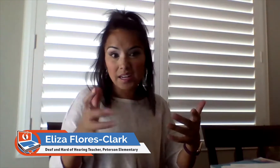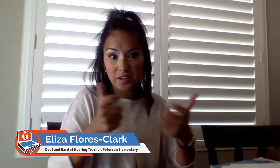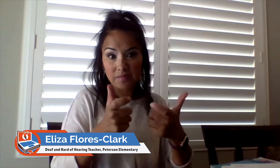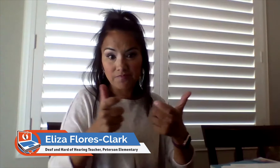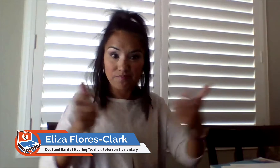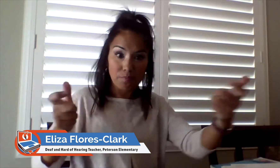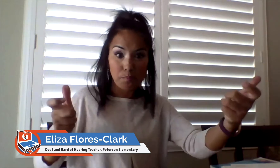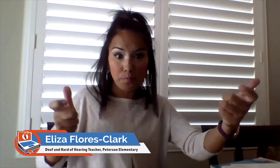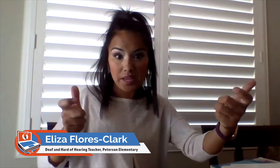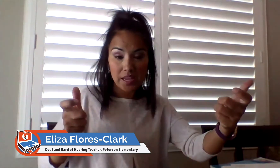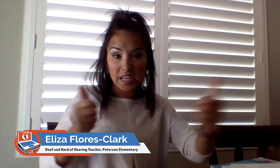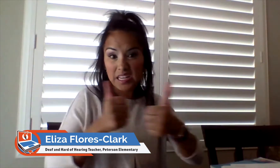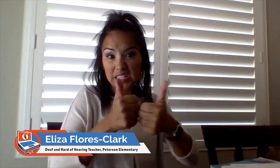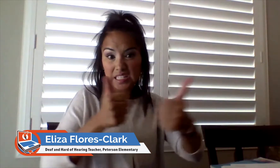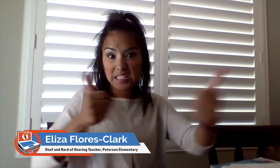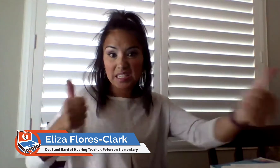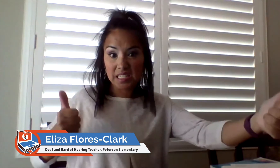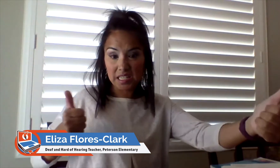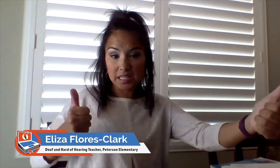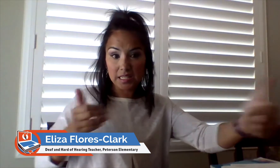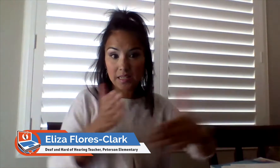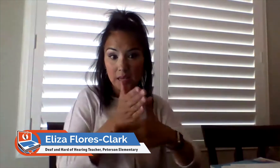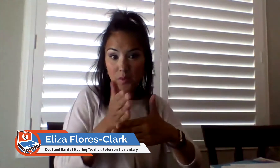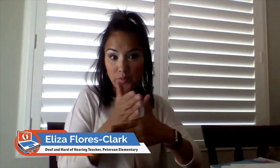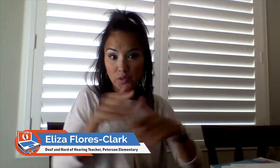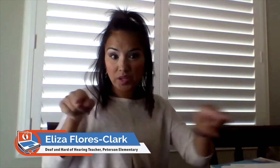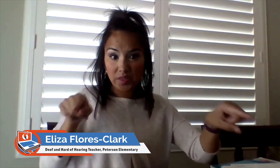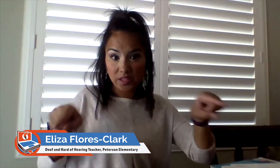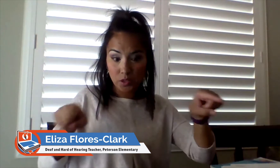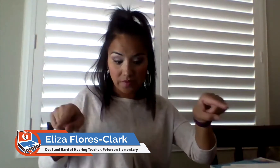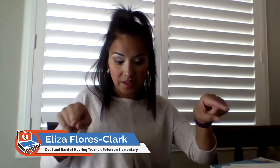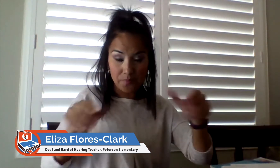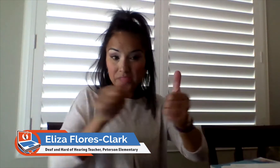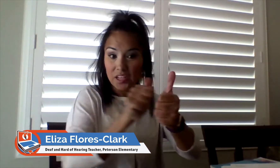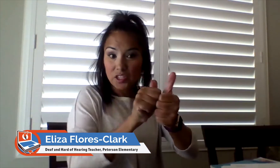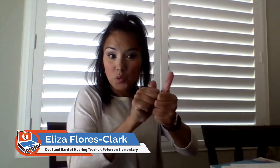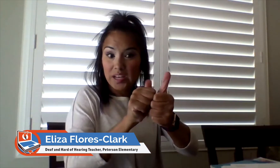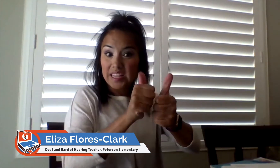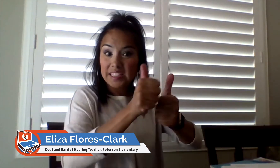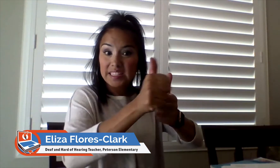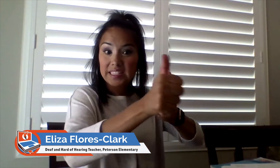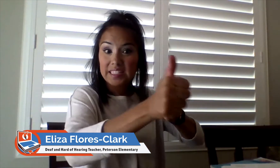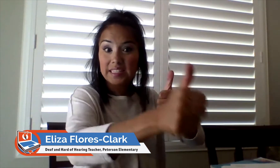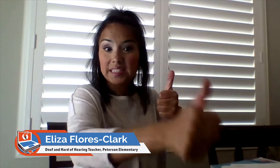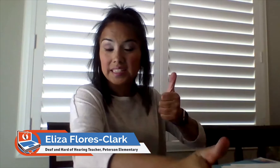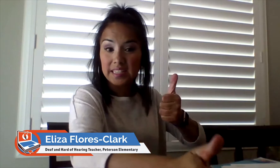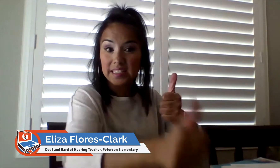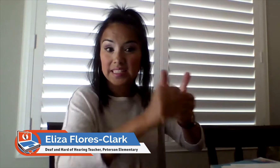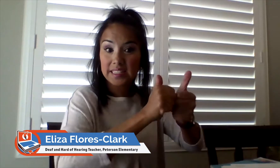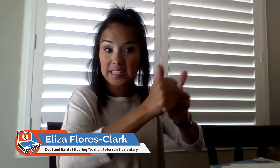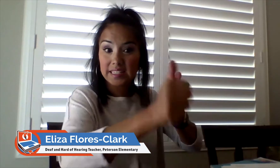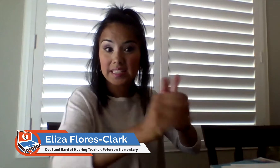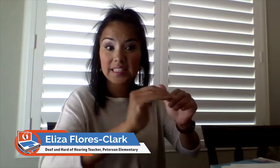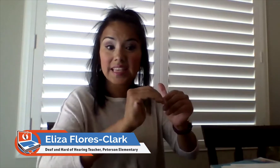a big distance between the two of them. So distance. Distance is